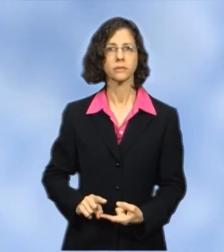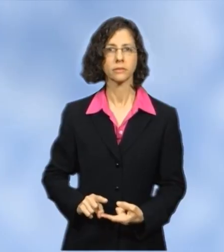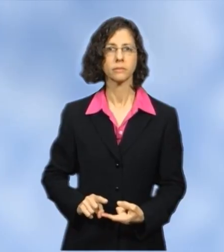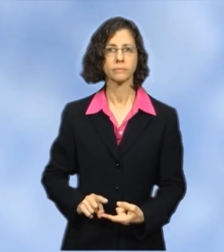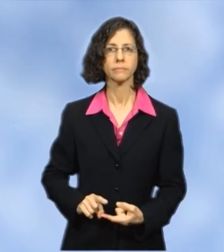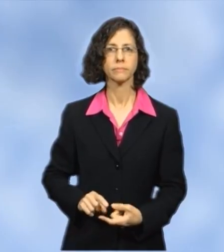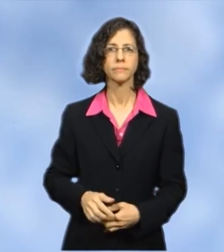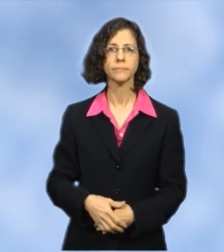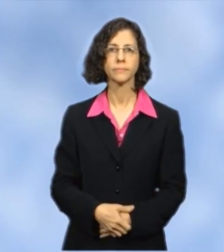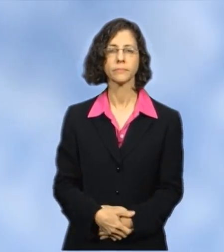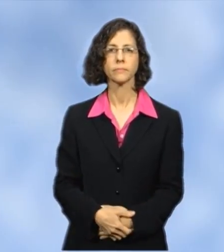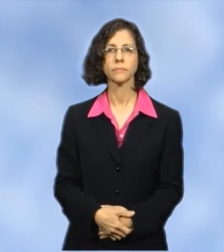hormones.